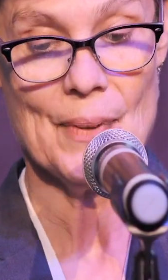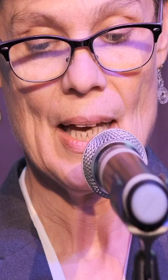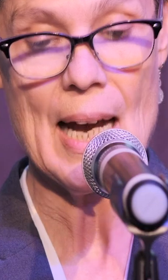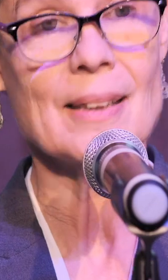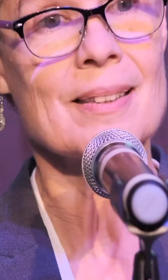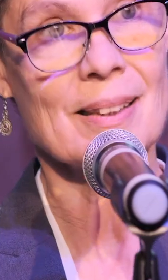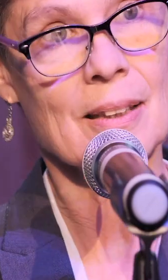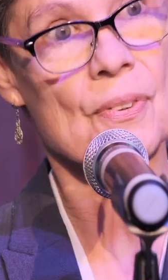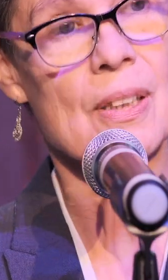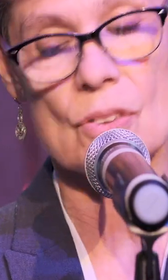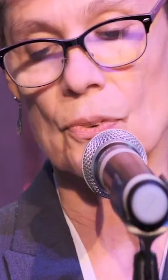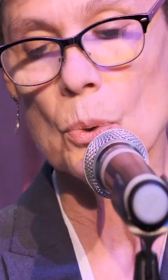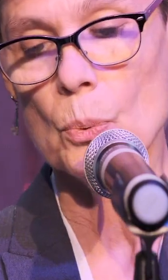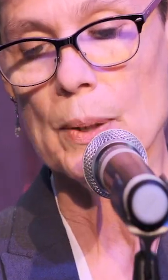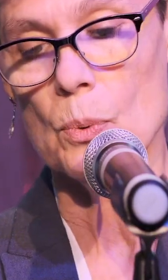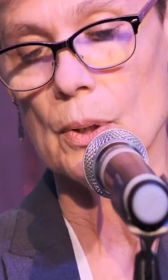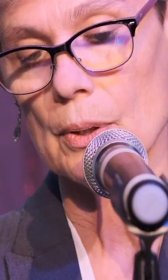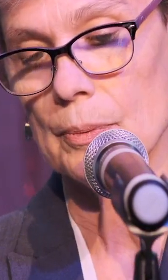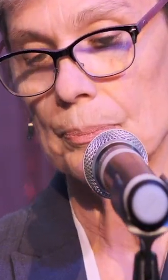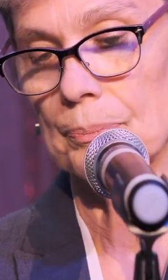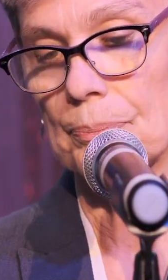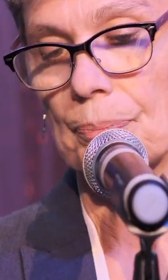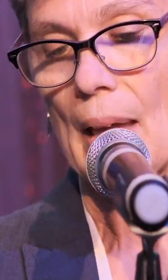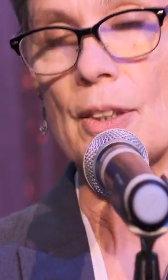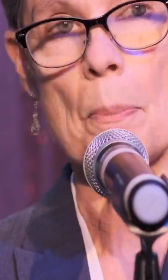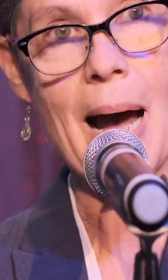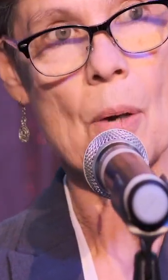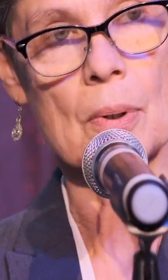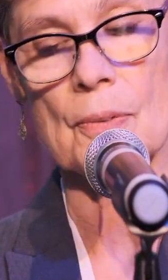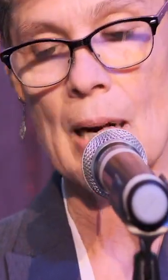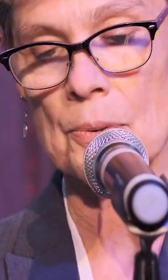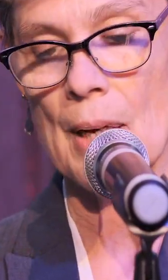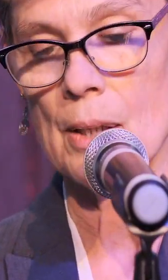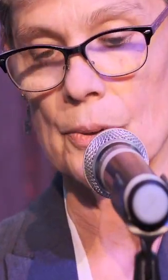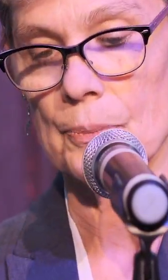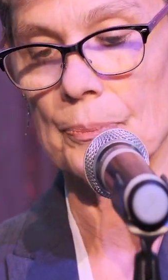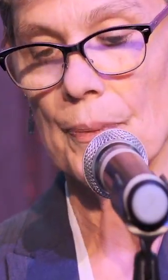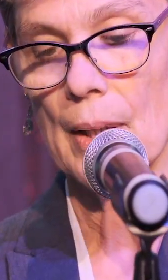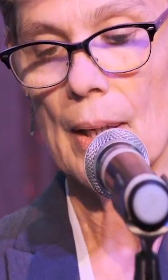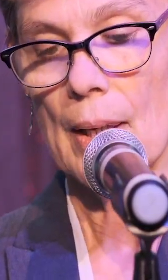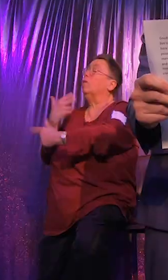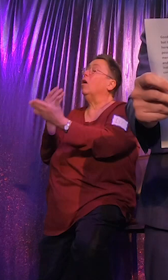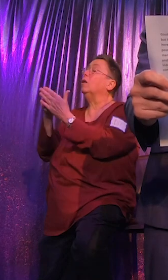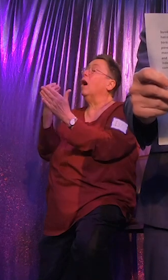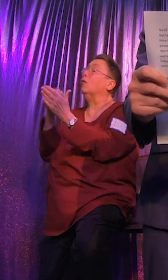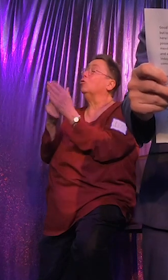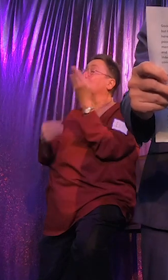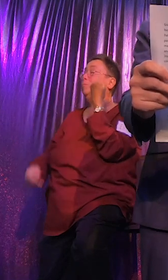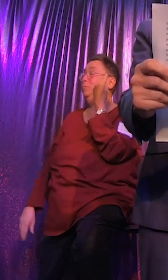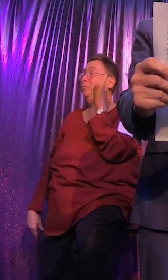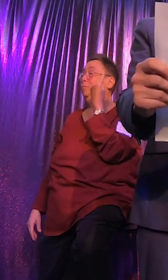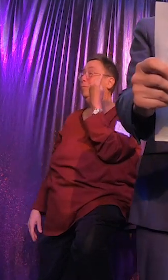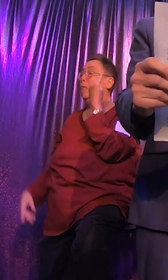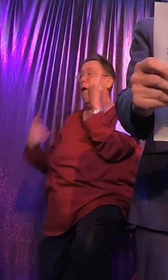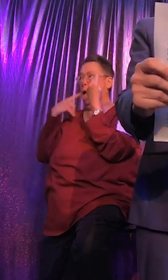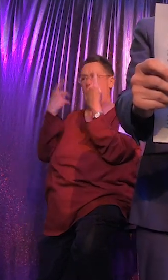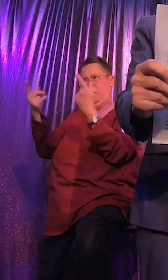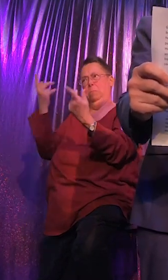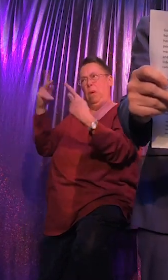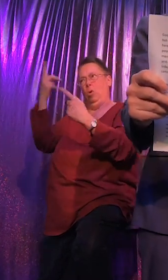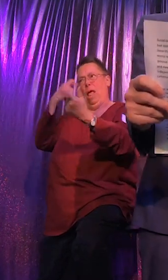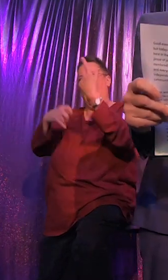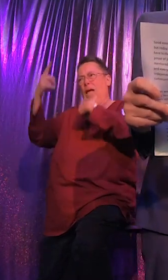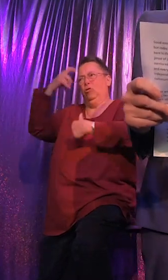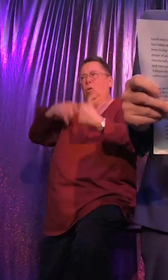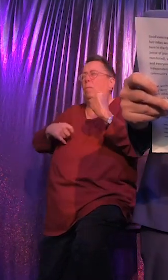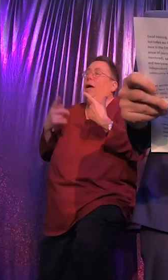them on the significance of who we were and the power of our dollar. And I had to answer questions that would